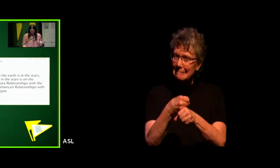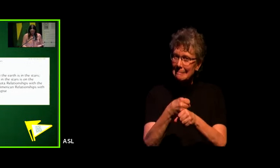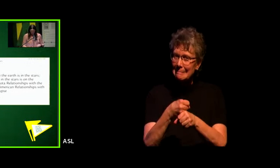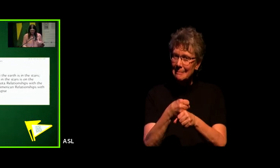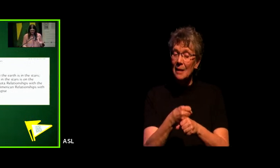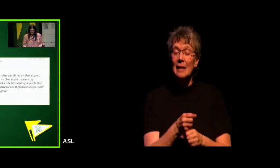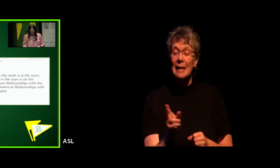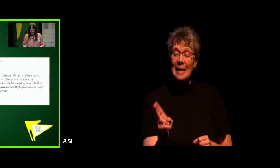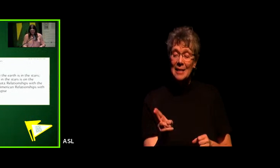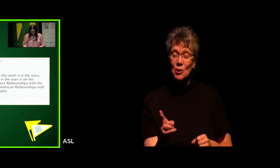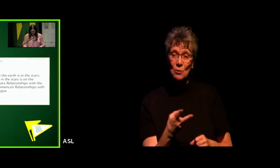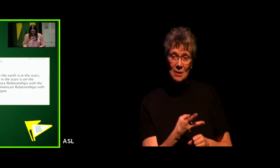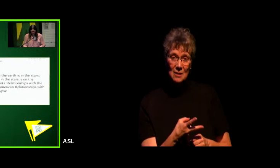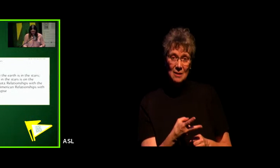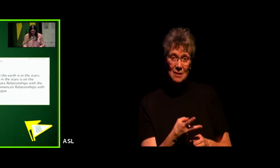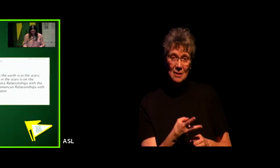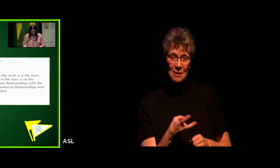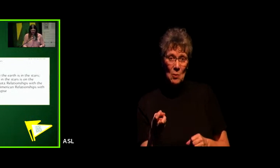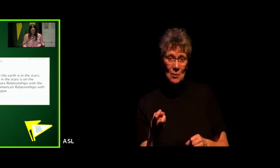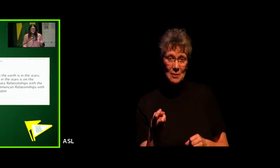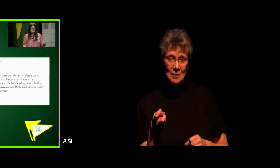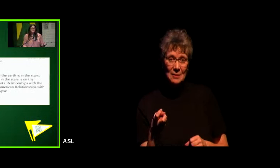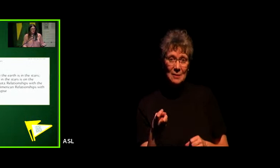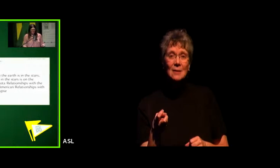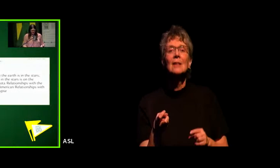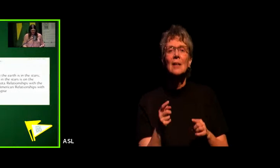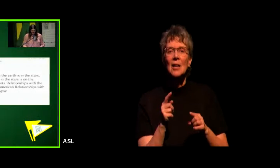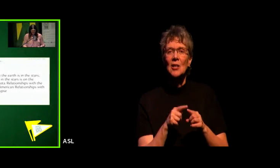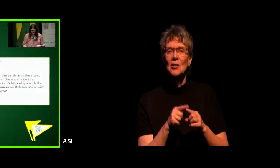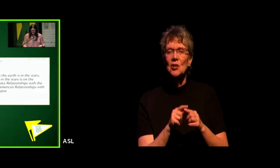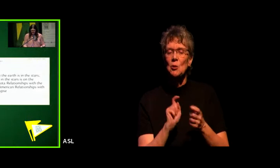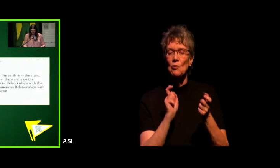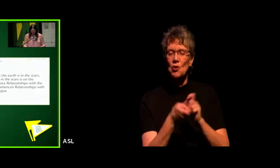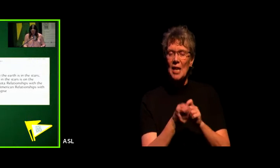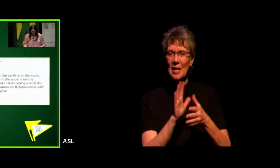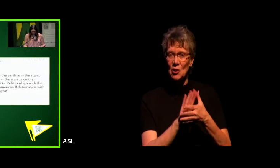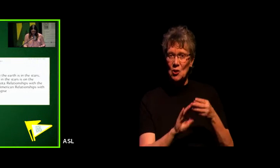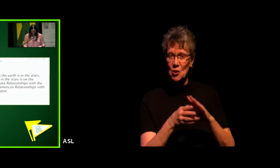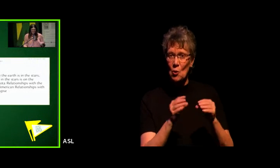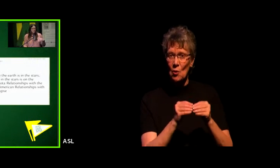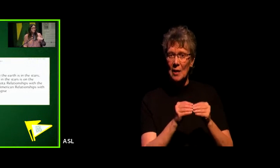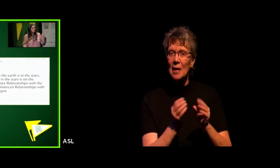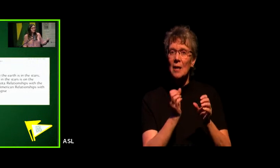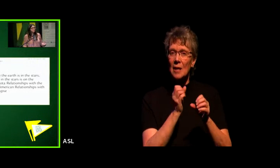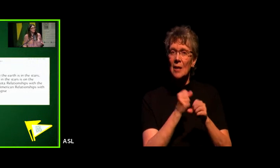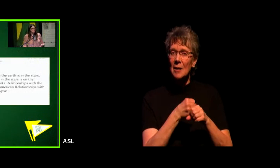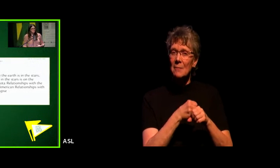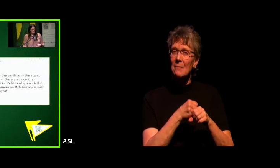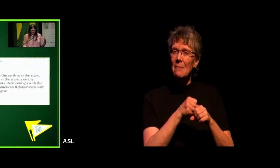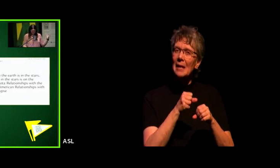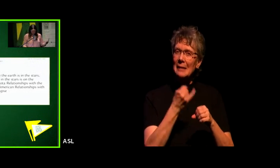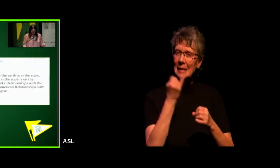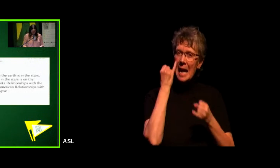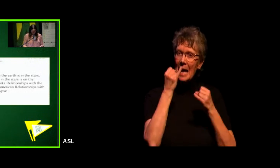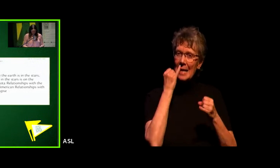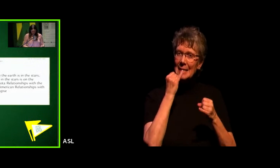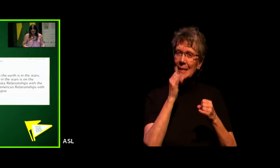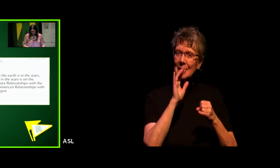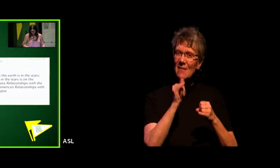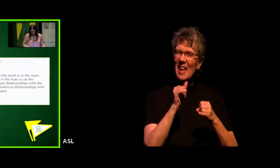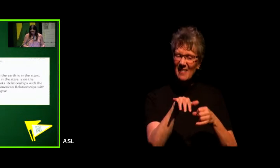to create a conspiracy of space that makes the land easier for settlers to take or claim. And now I want to give a few examples I think that might